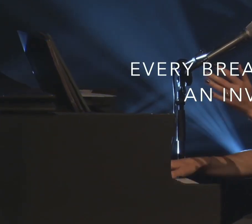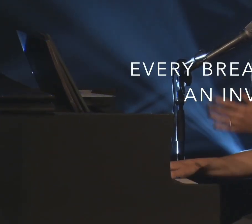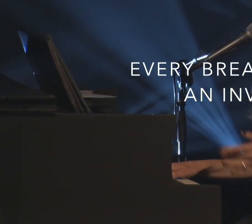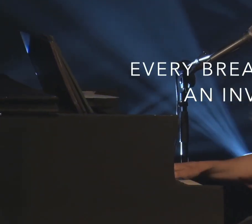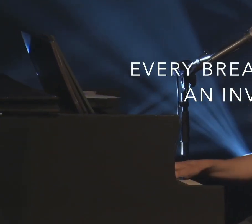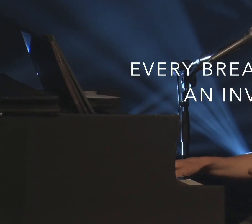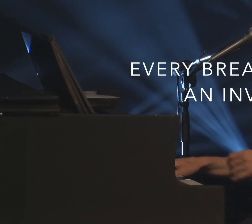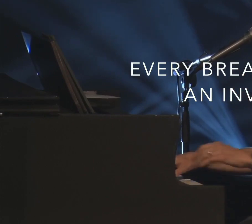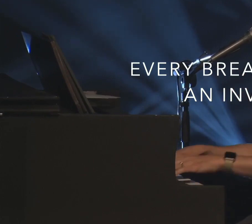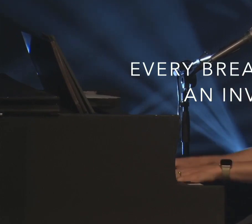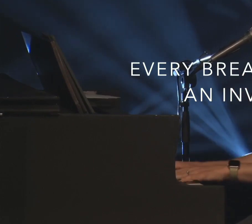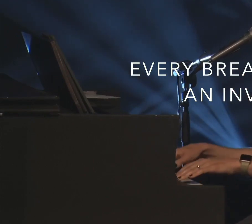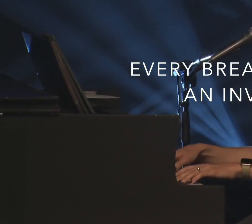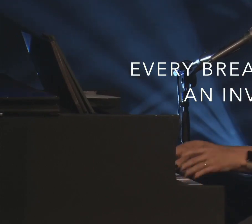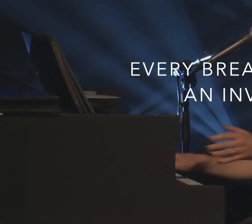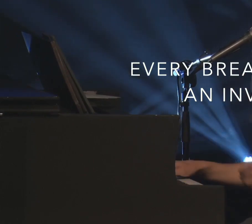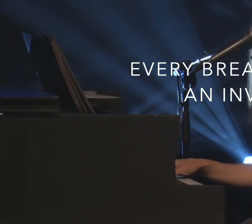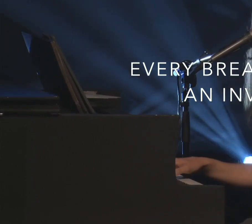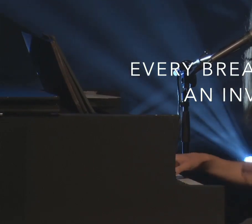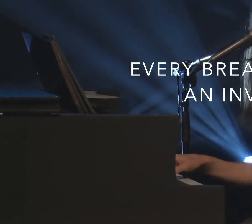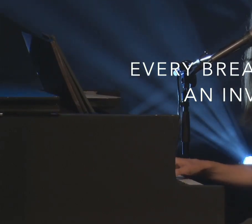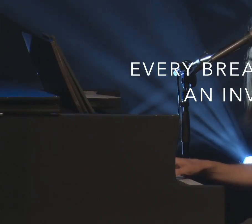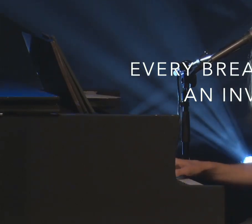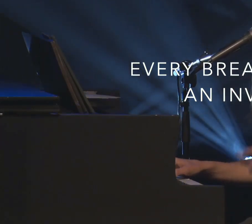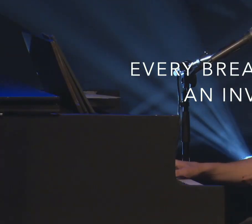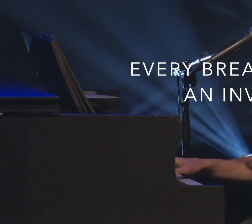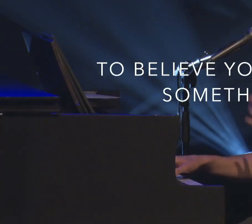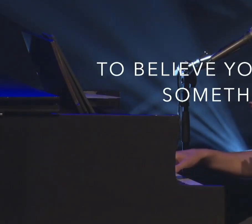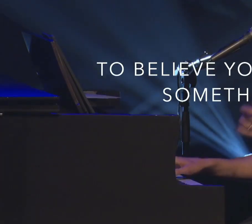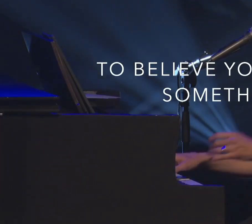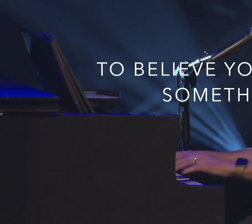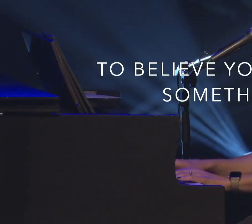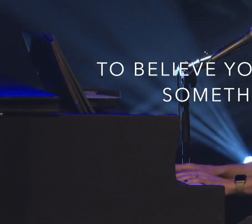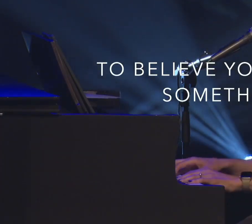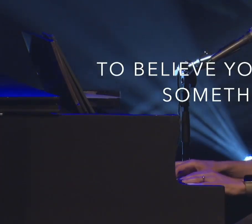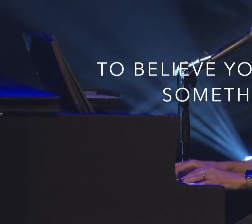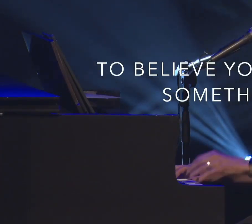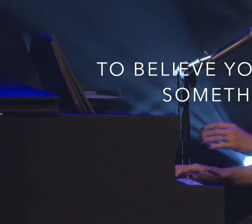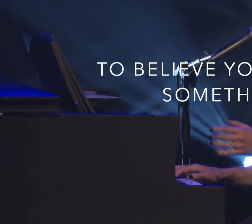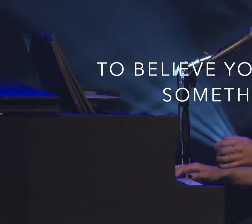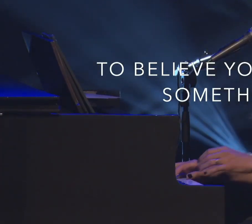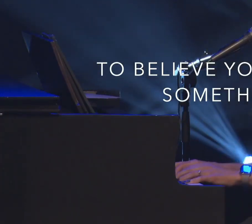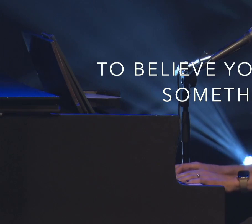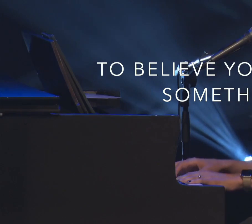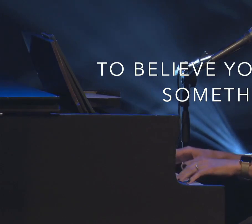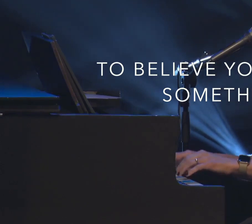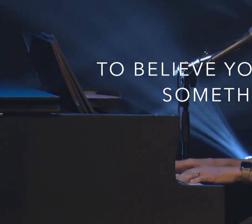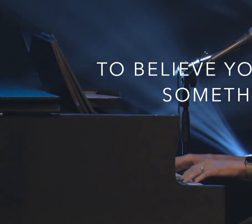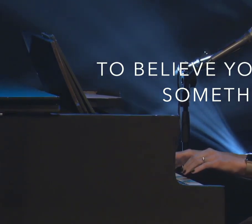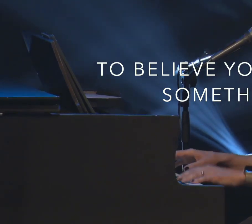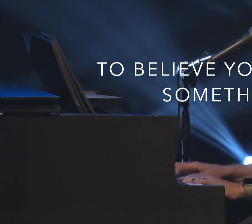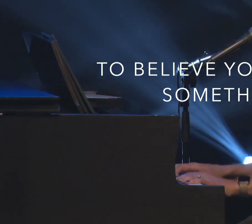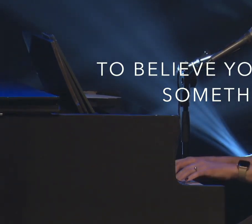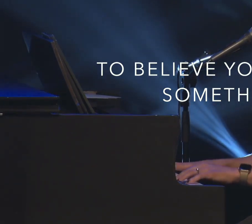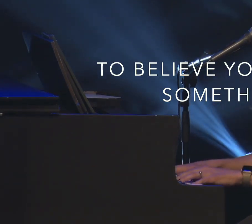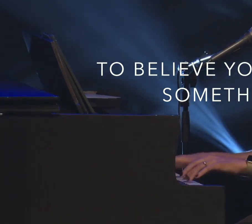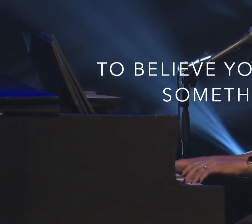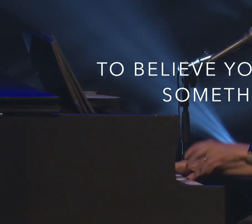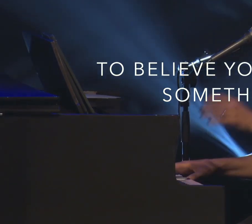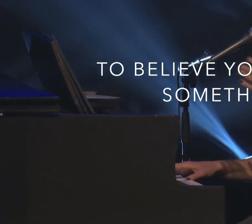Every breath I breathe, an invitation to believe you are creating